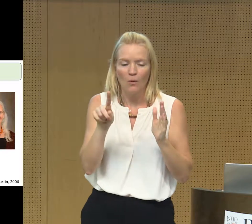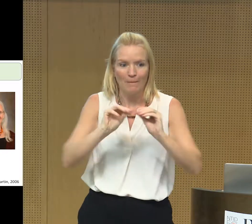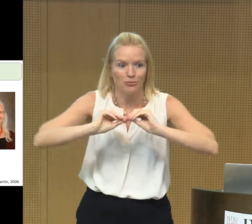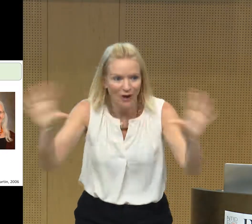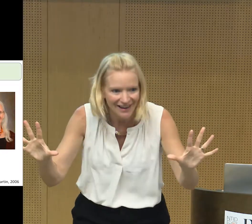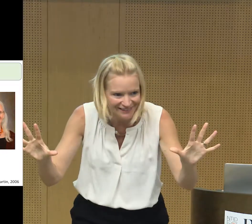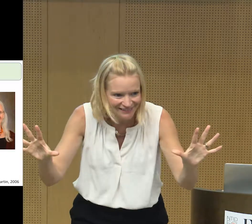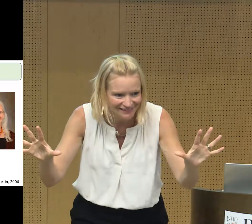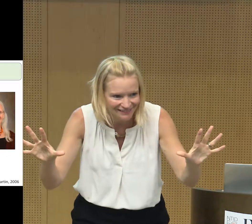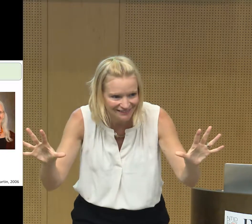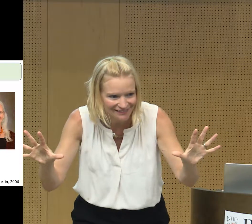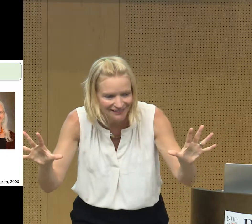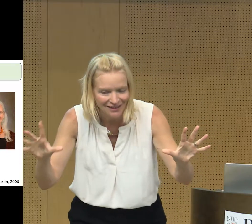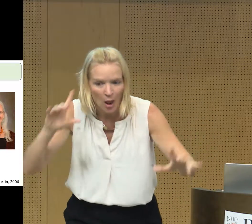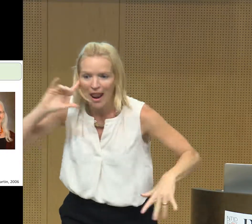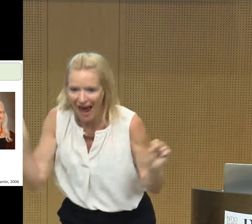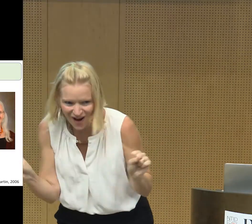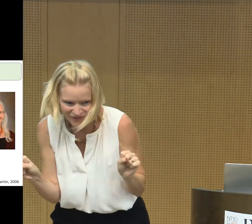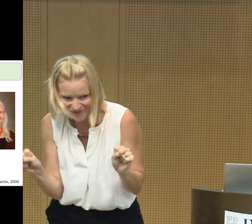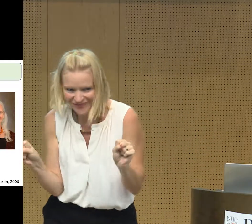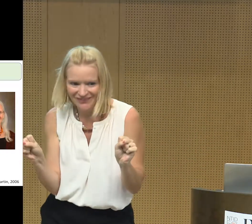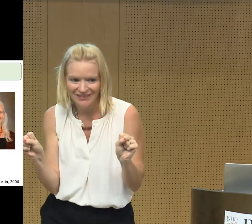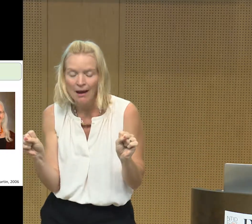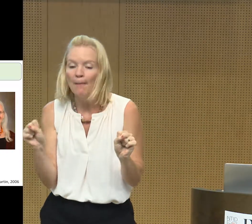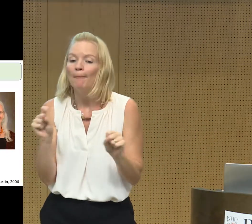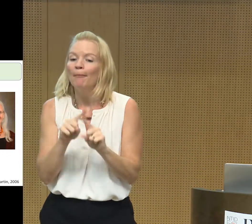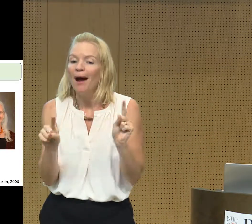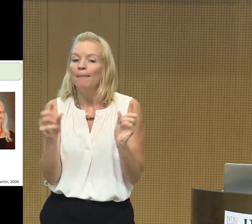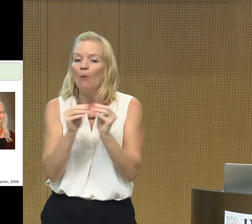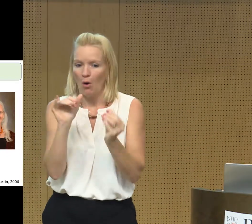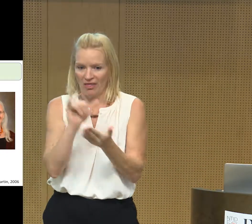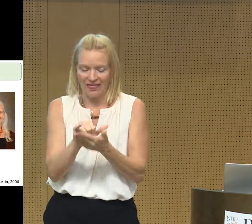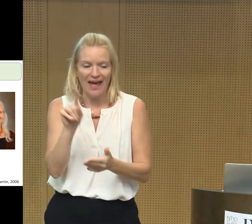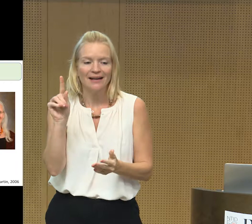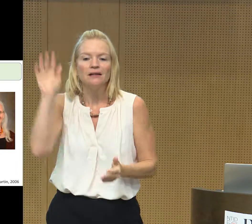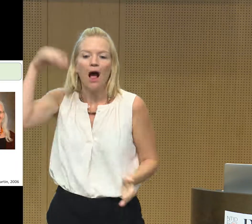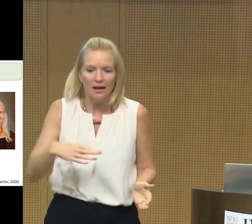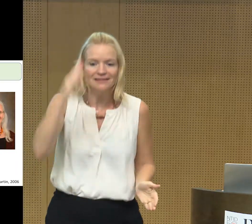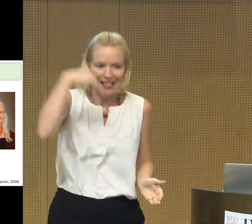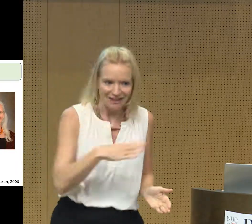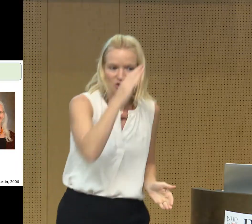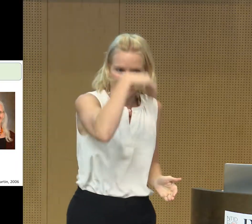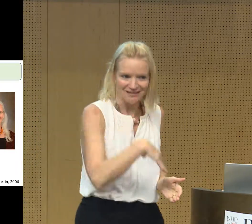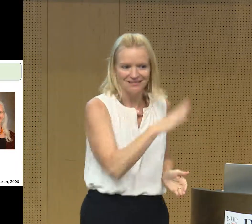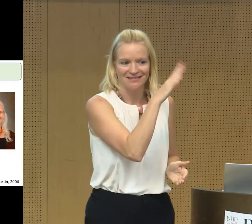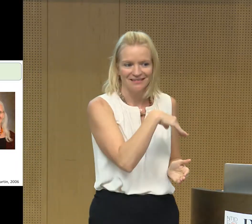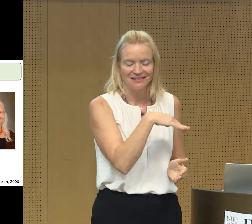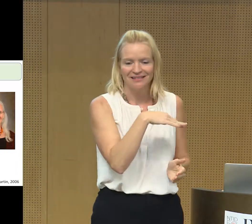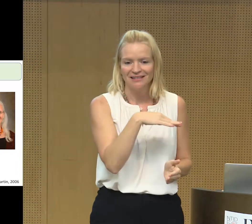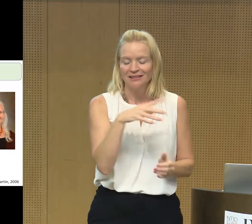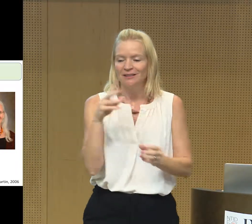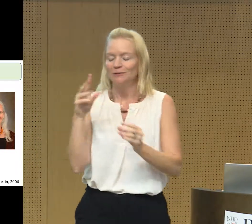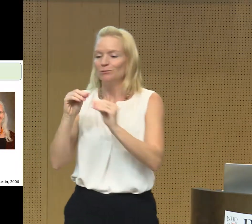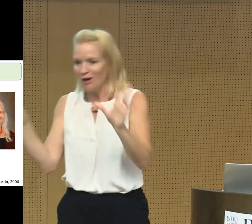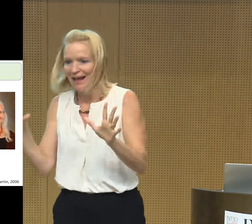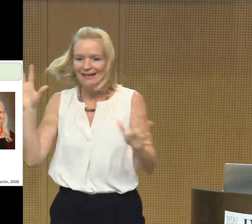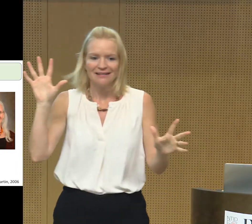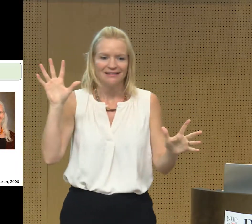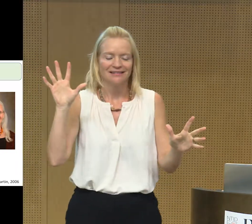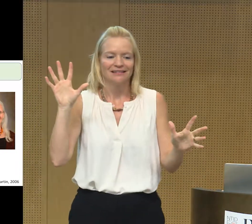For things that are bright or loud. But it's more than that. It's also oscillation. Brightness, oscillation